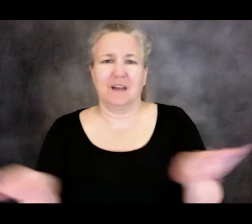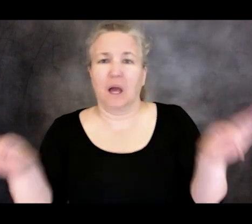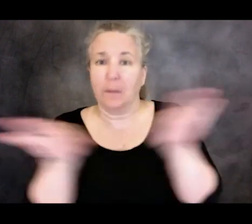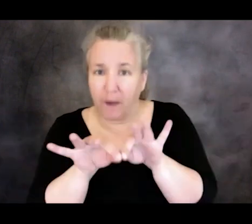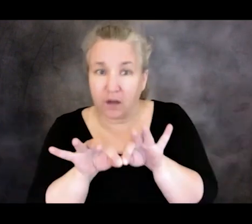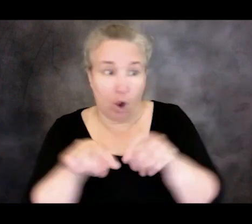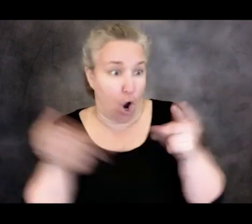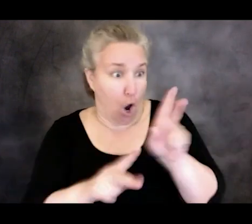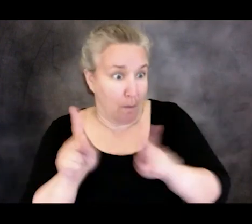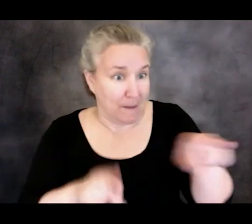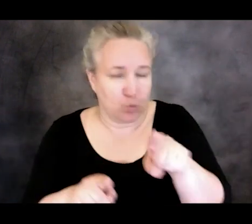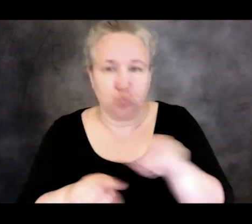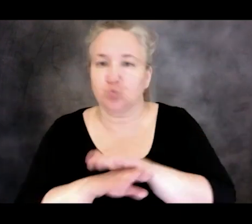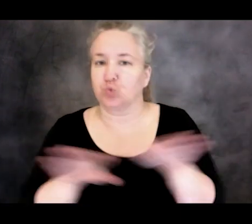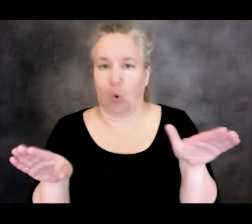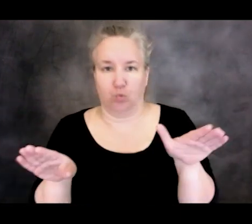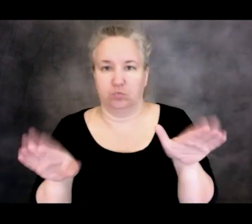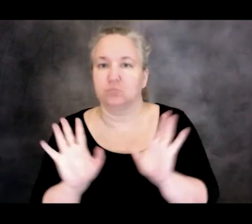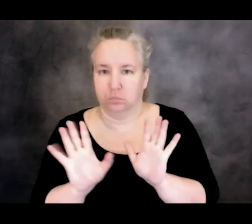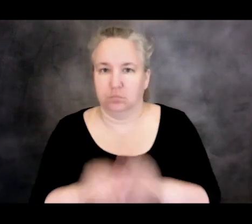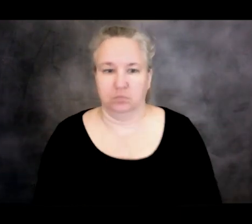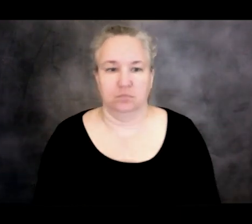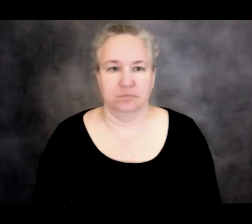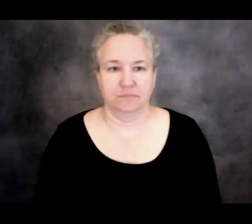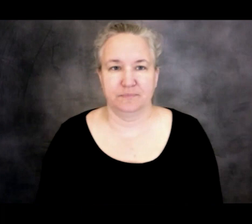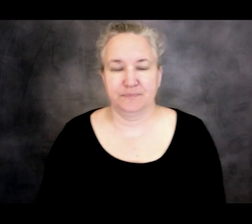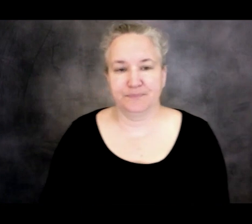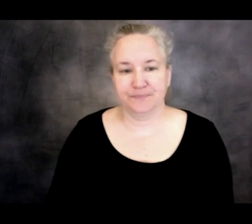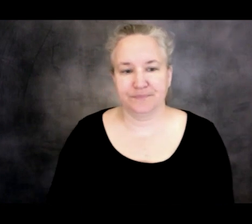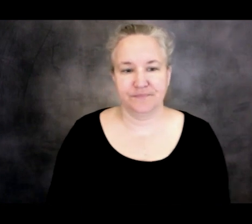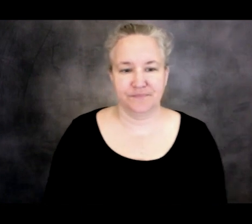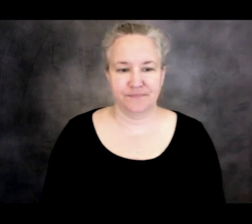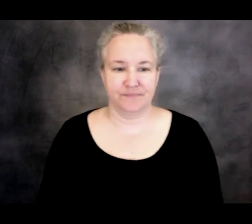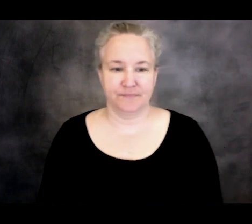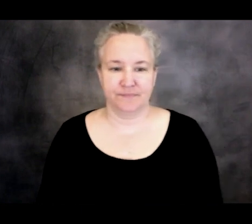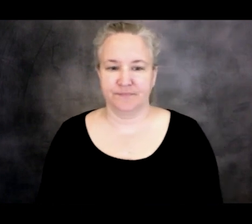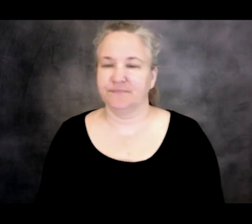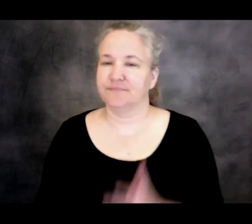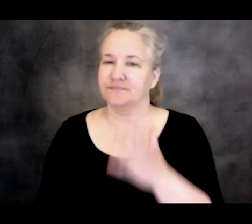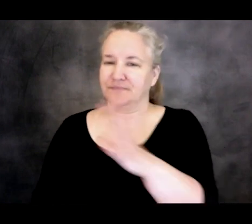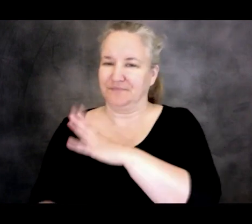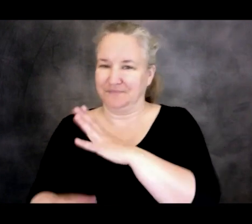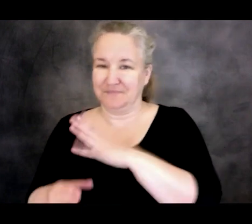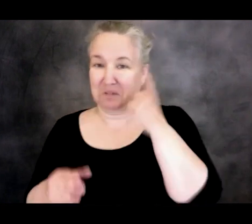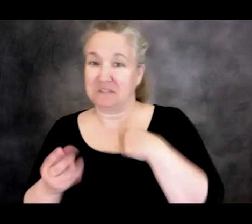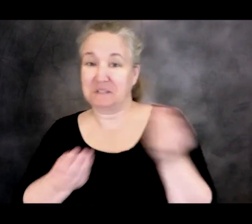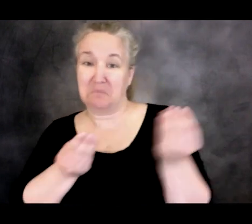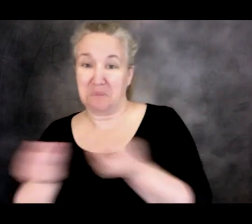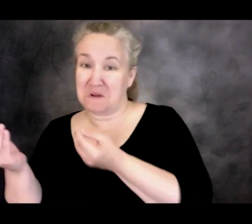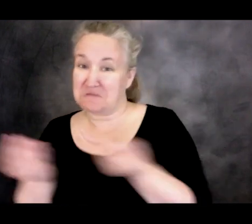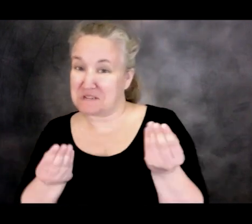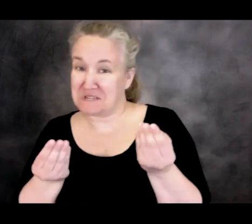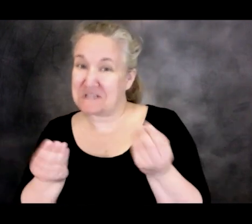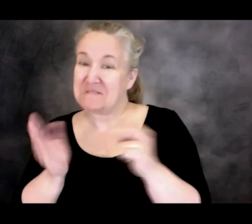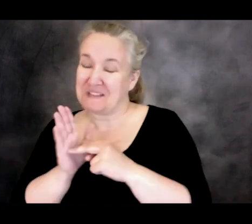way. Now, I'm going to take the prerogative of moderating, and I'd be remiss as a literary